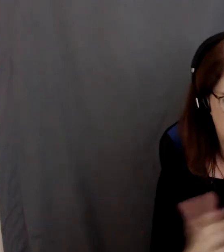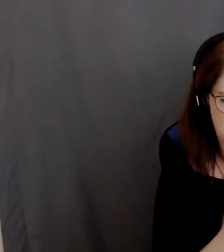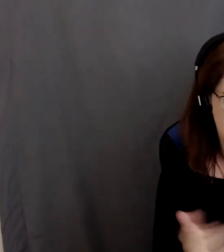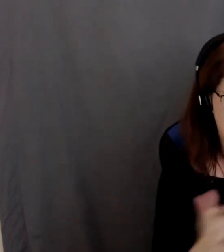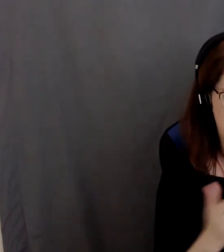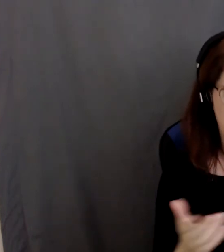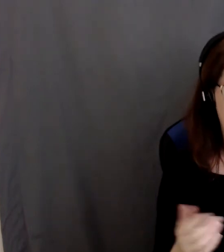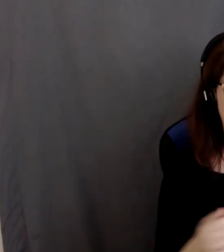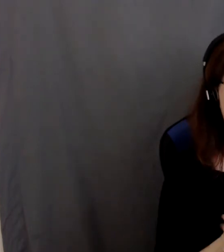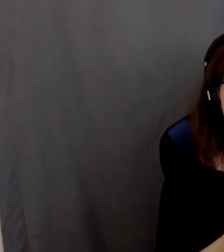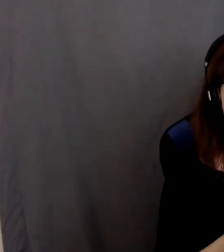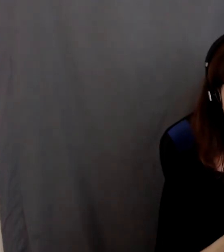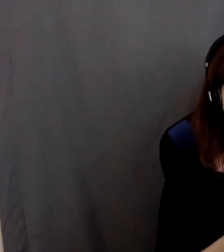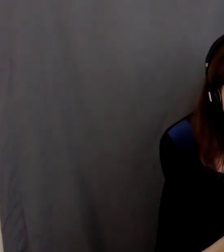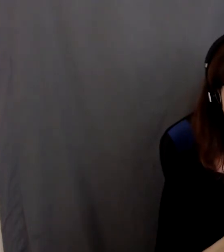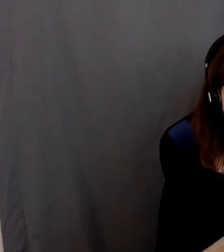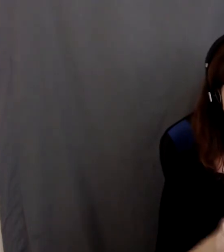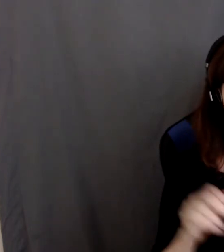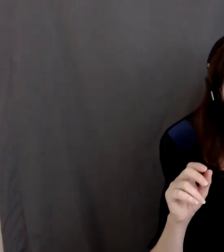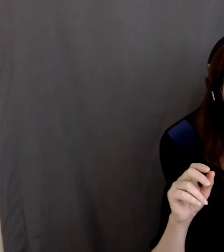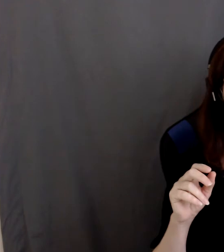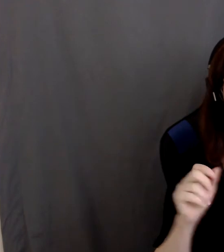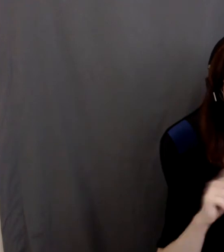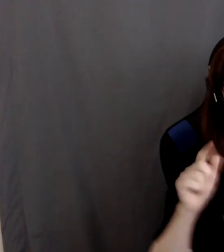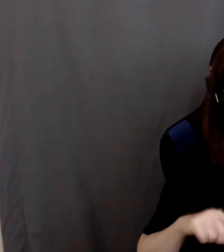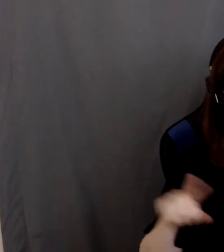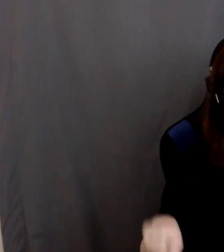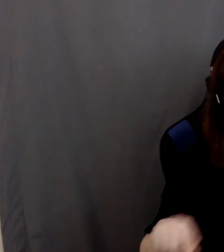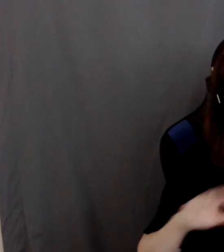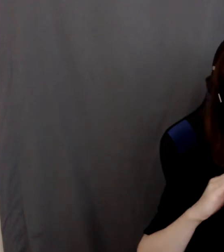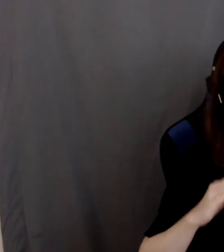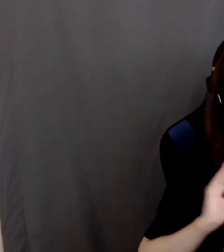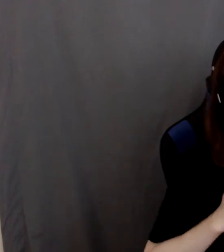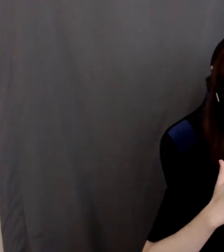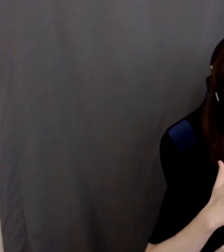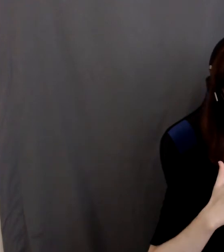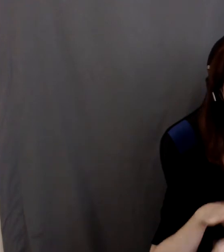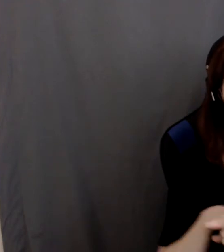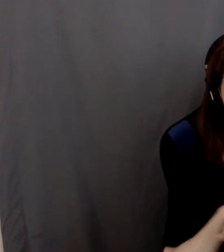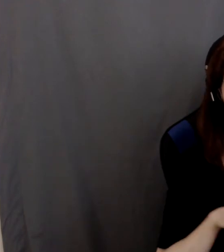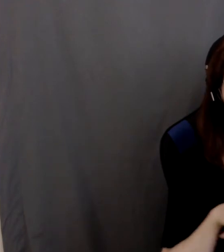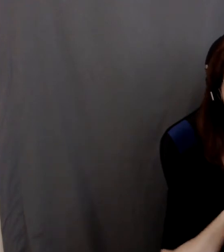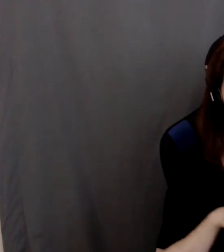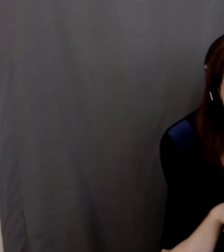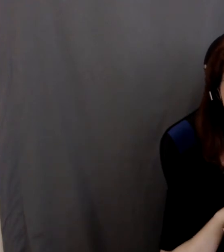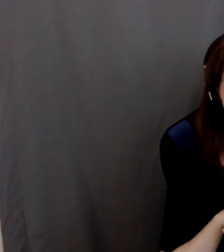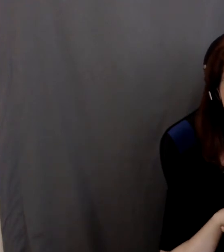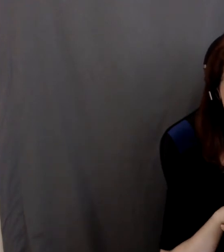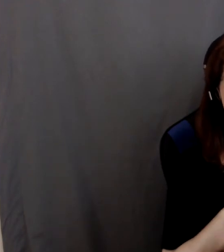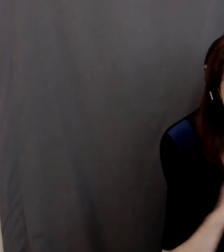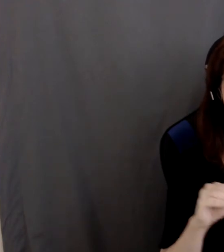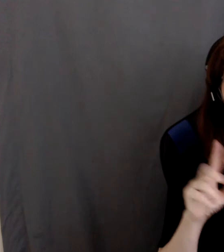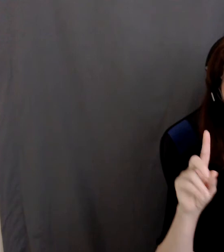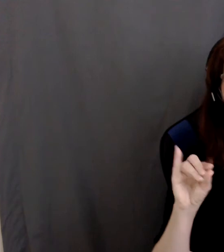and of the diverse communities in our area, and disadvantaged